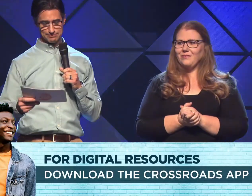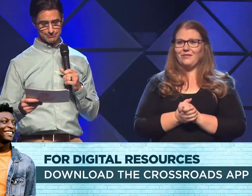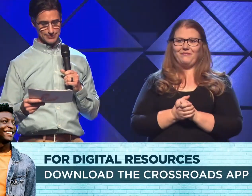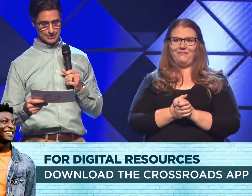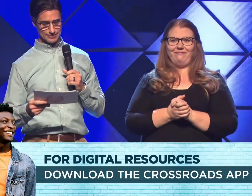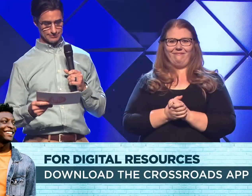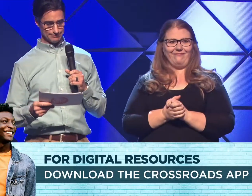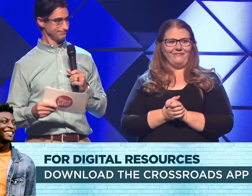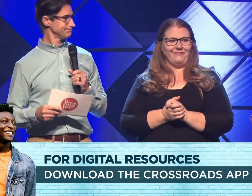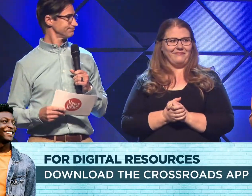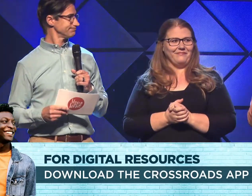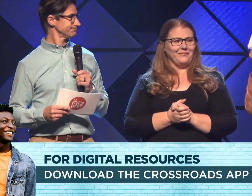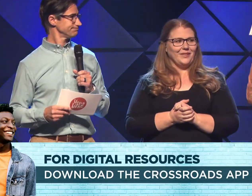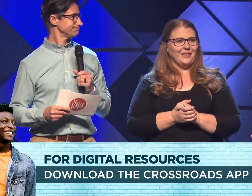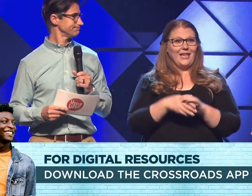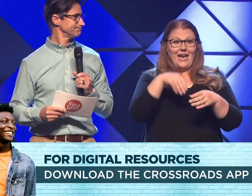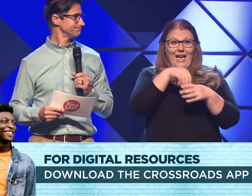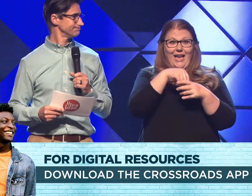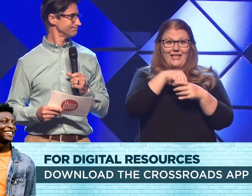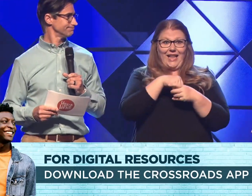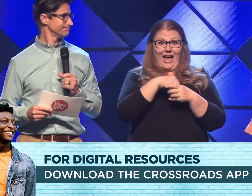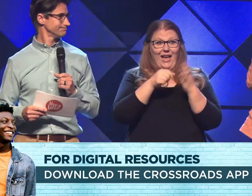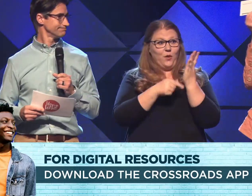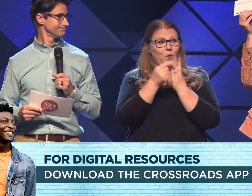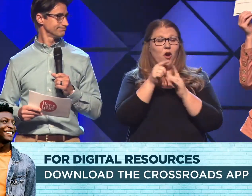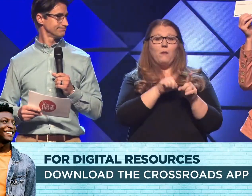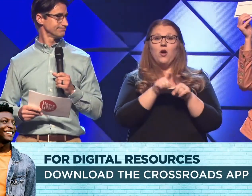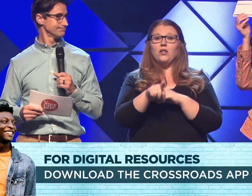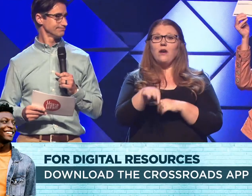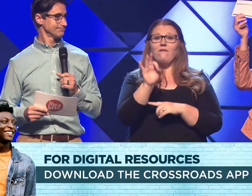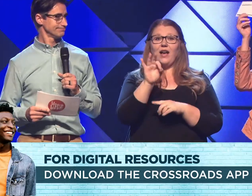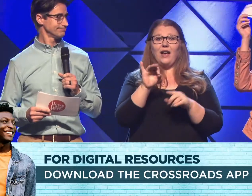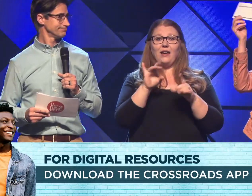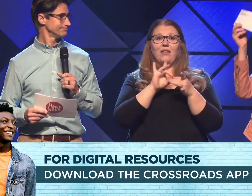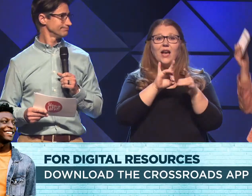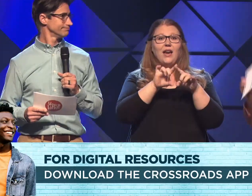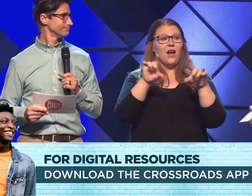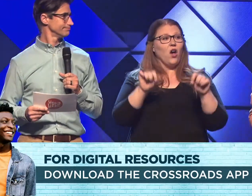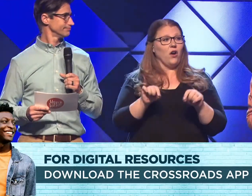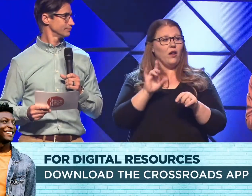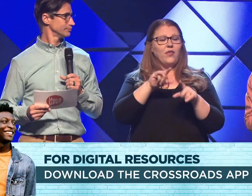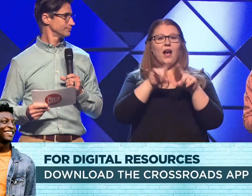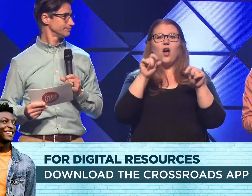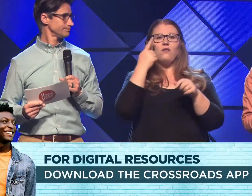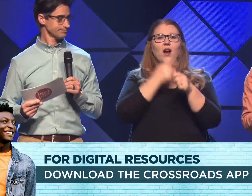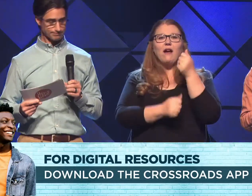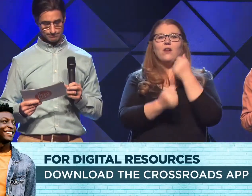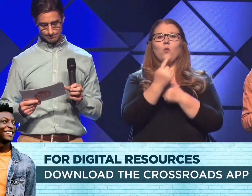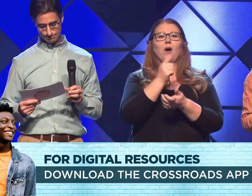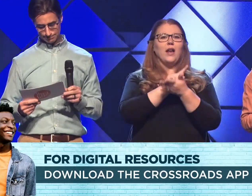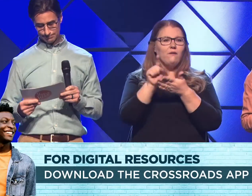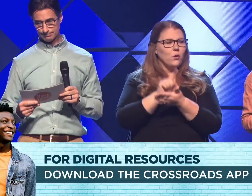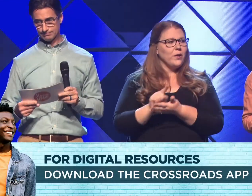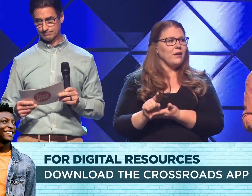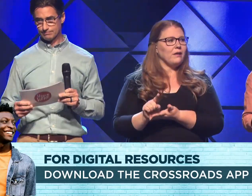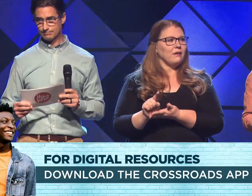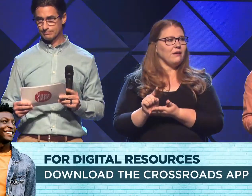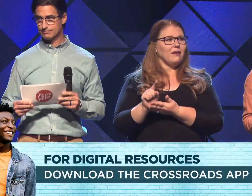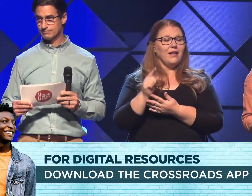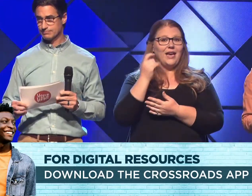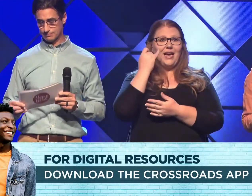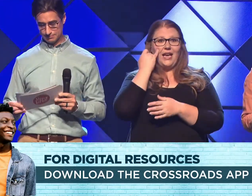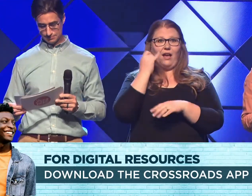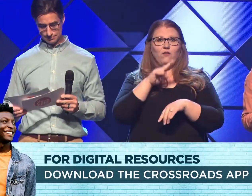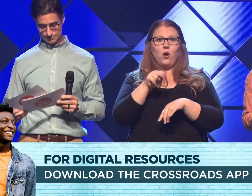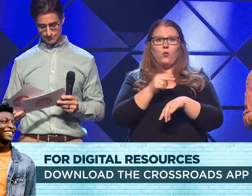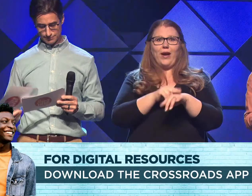that. Inside that program, you'll also find a Connect card. This card is for everyone, every week. If you're a